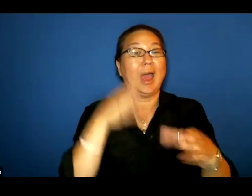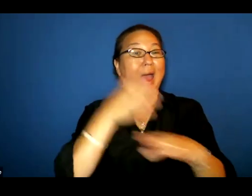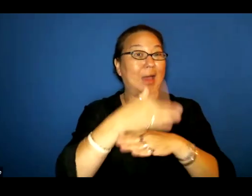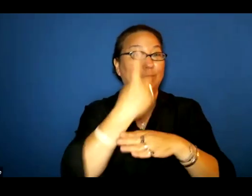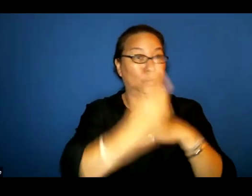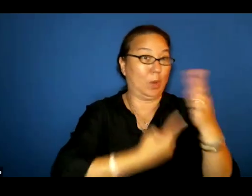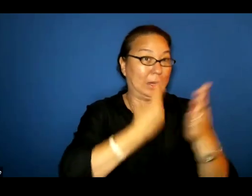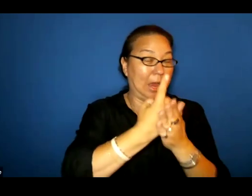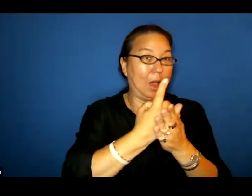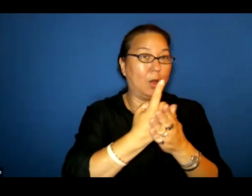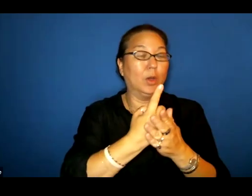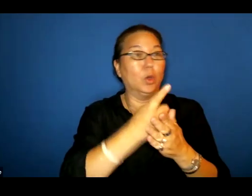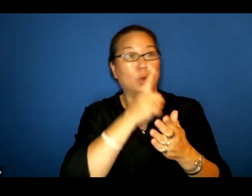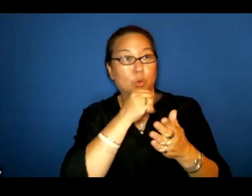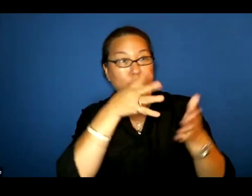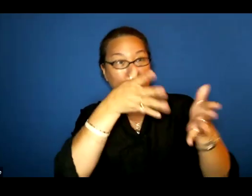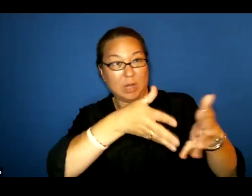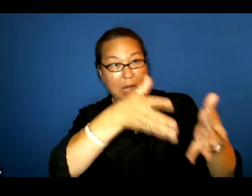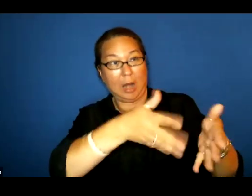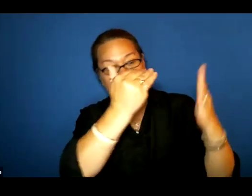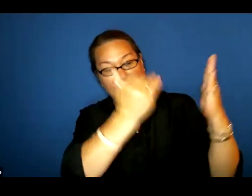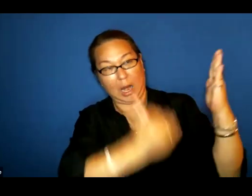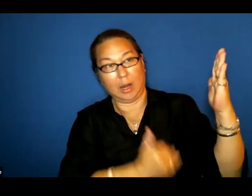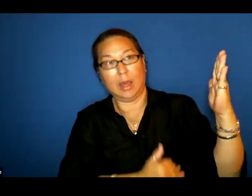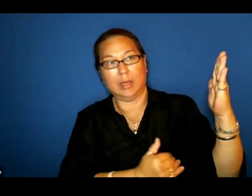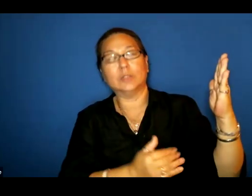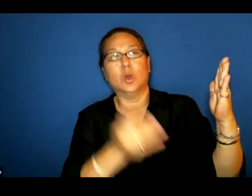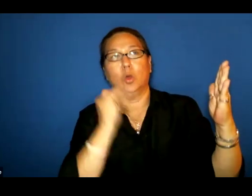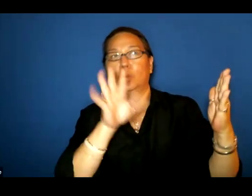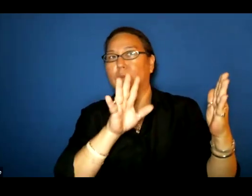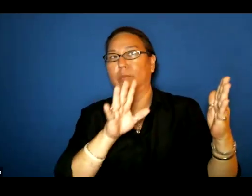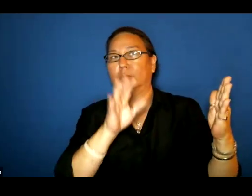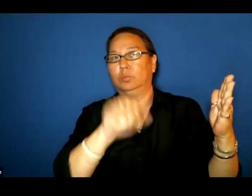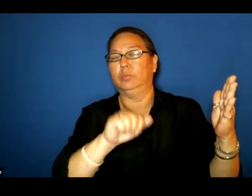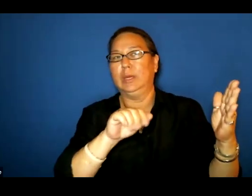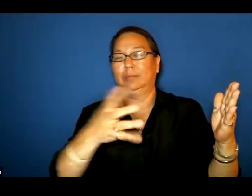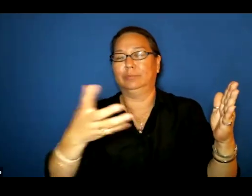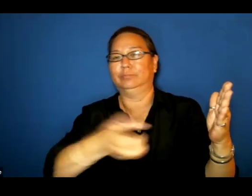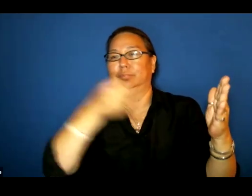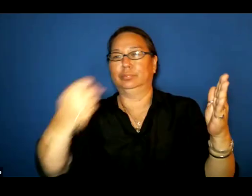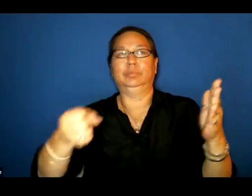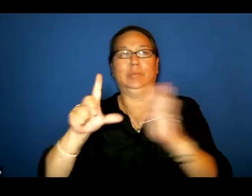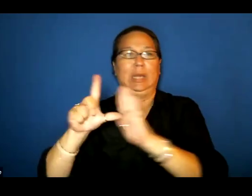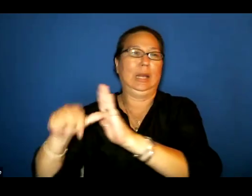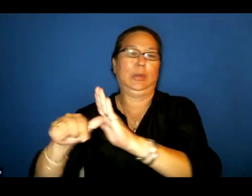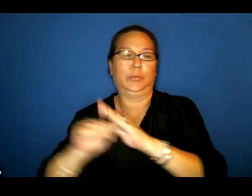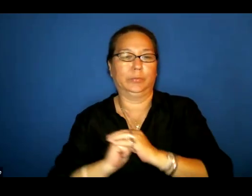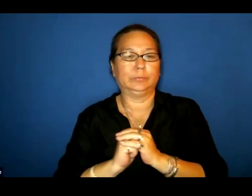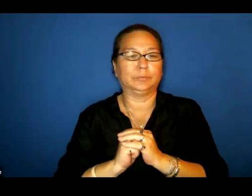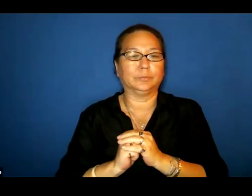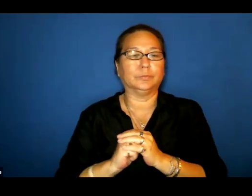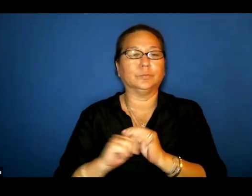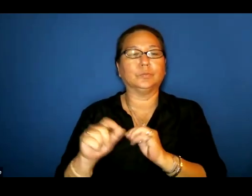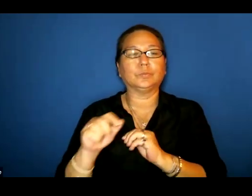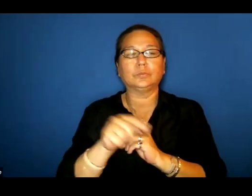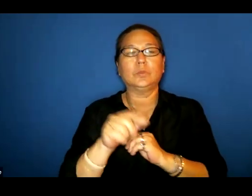opportunity to do so at the end of the meeting. We have 15 speakers this evening. Each person will have 3 minutes to speak, and I would remind you when